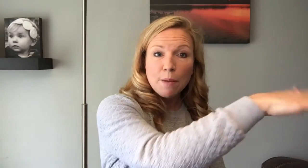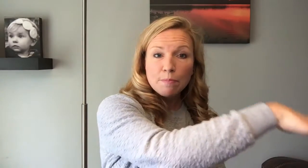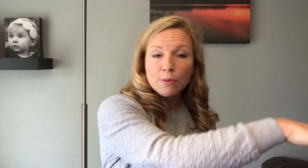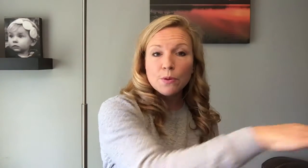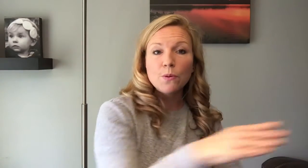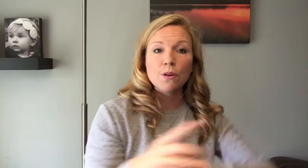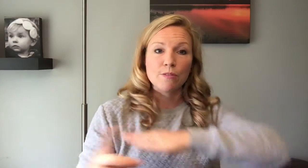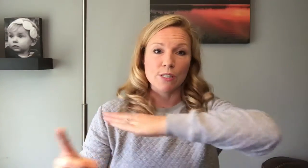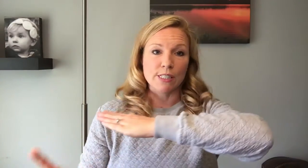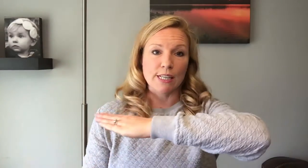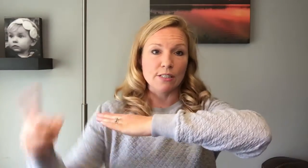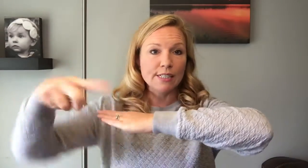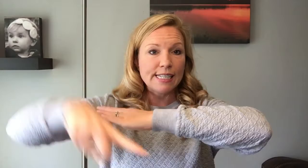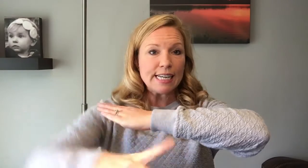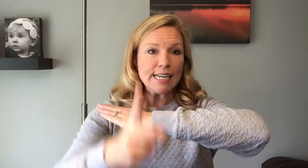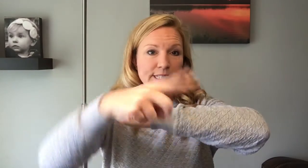jump, or of course the letter D.